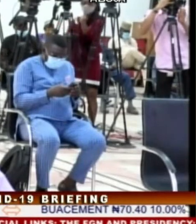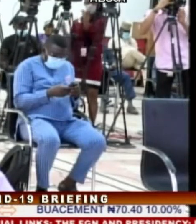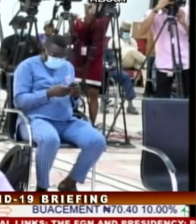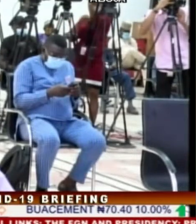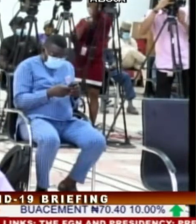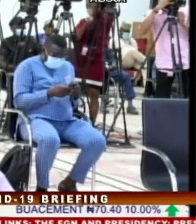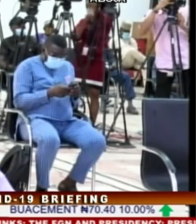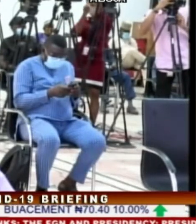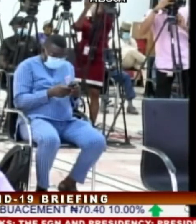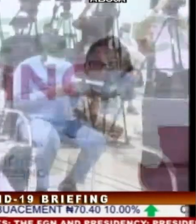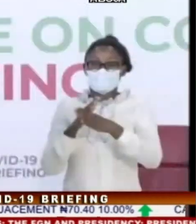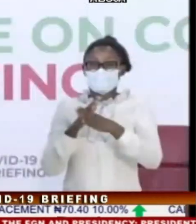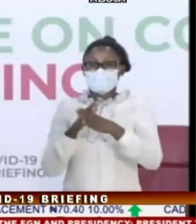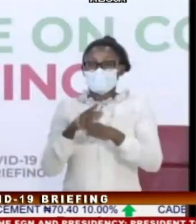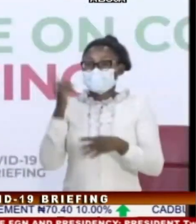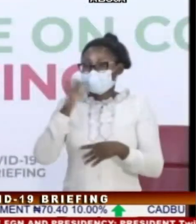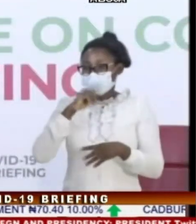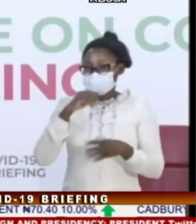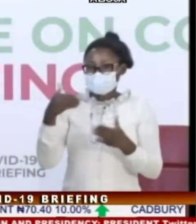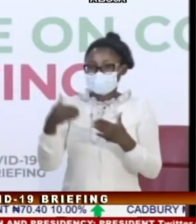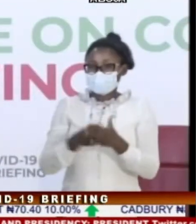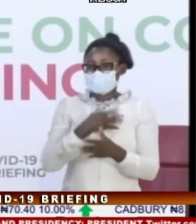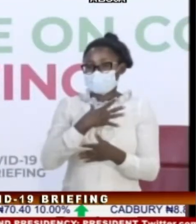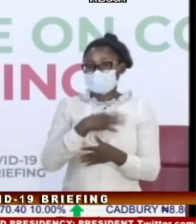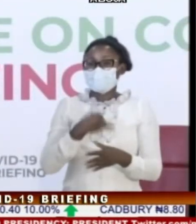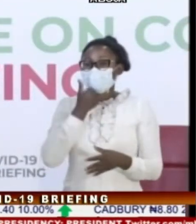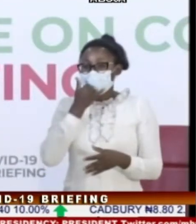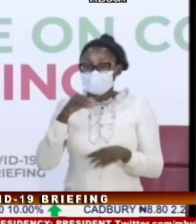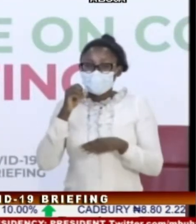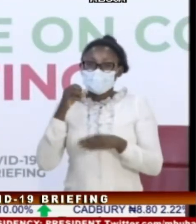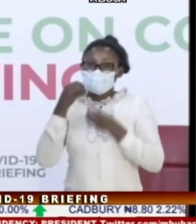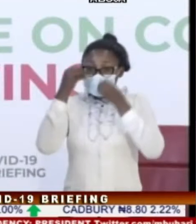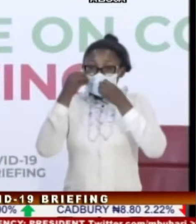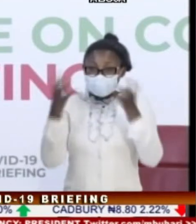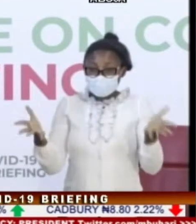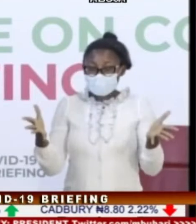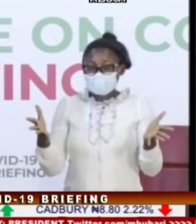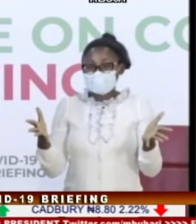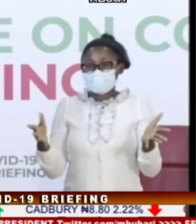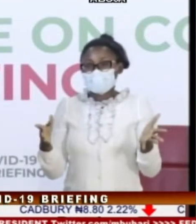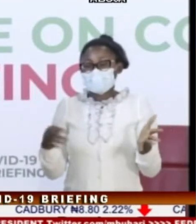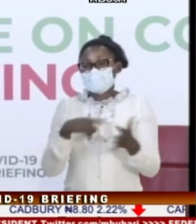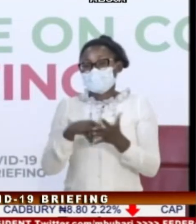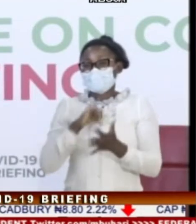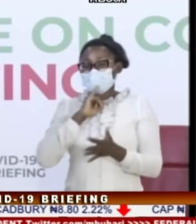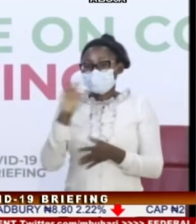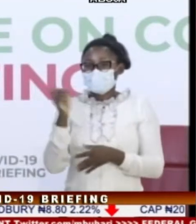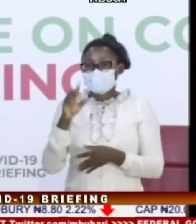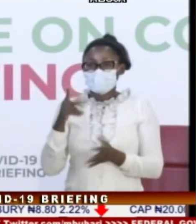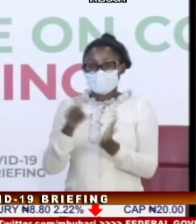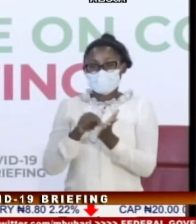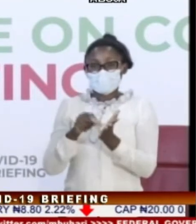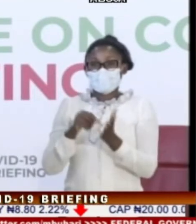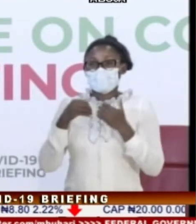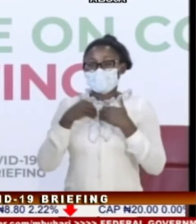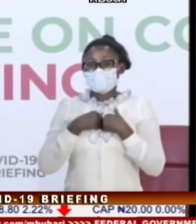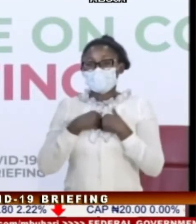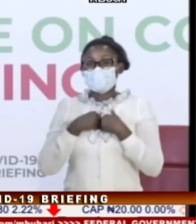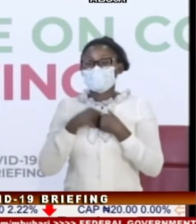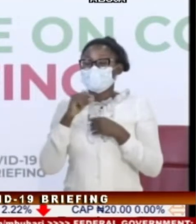hesitancy, fake news, and disinformation. And this is where the media has a big role to